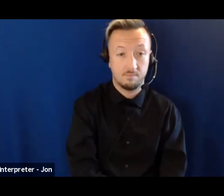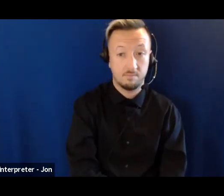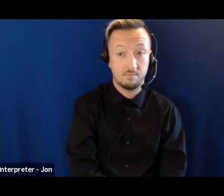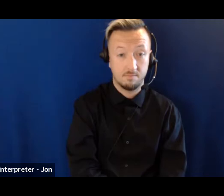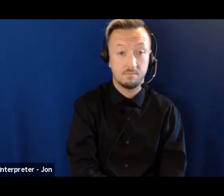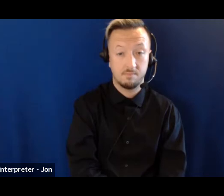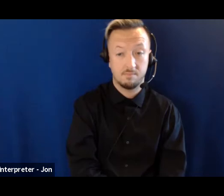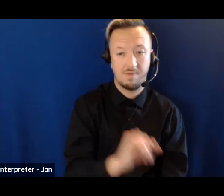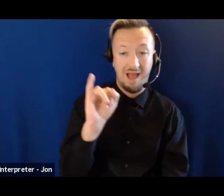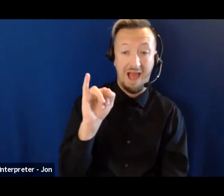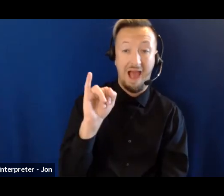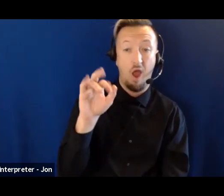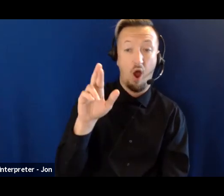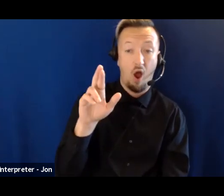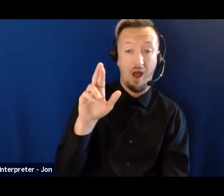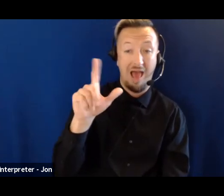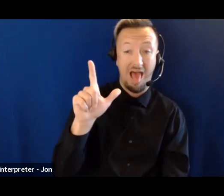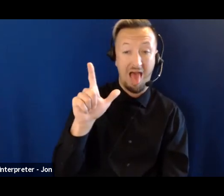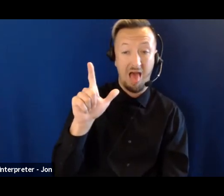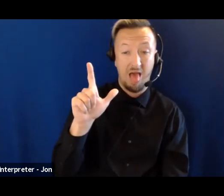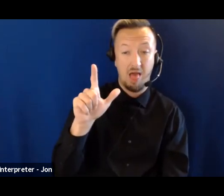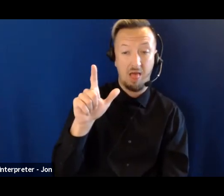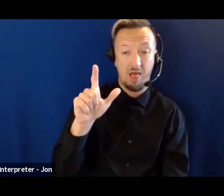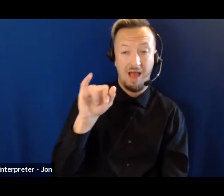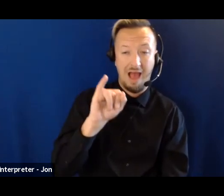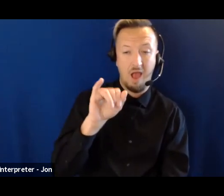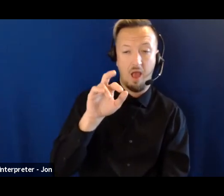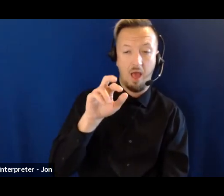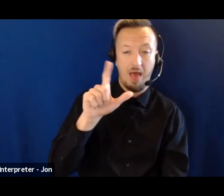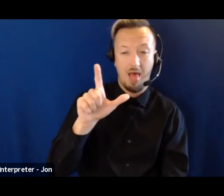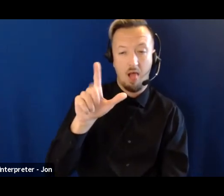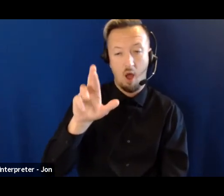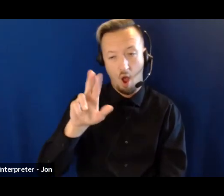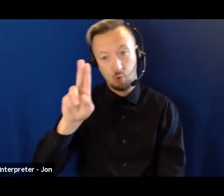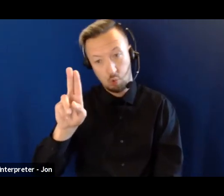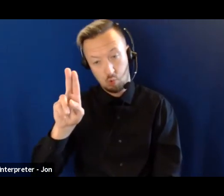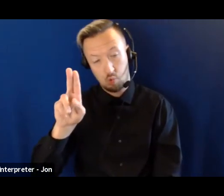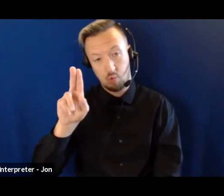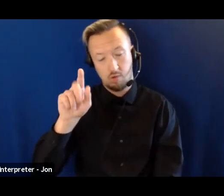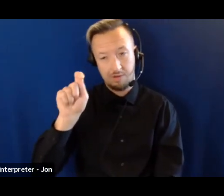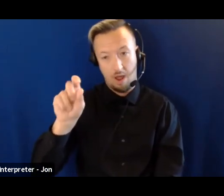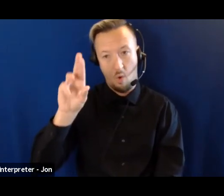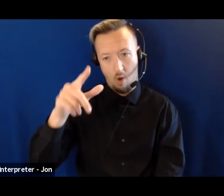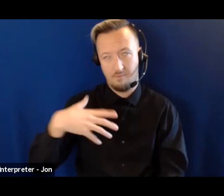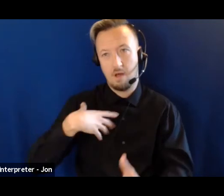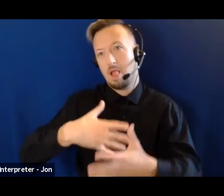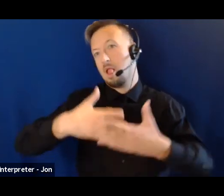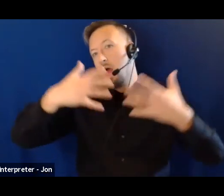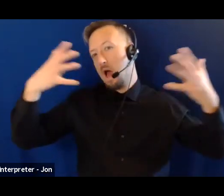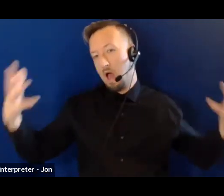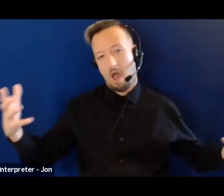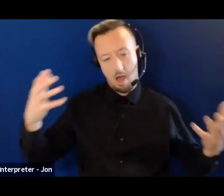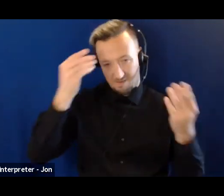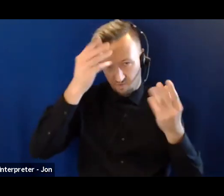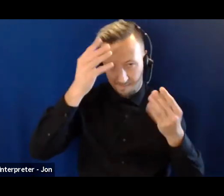And yeah, ILRU has just a tremendous amount of training on this, and there's a lot. There's a lot. You could go in there under